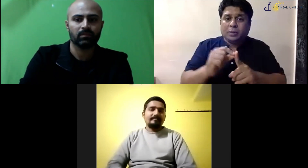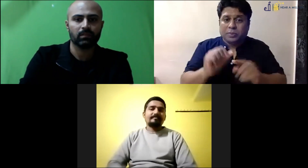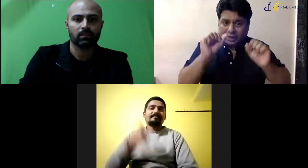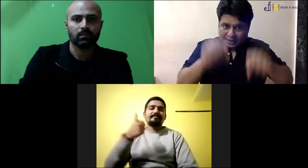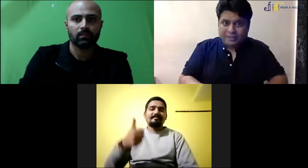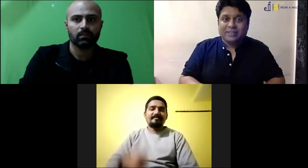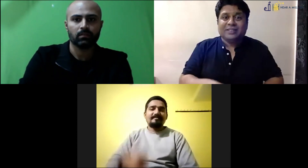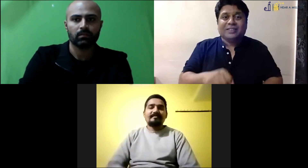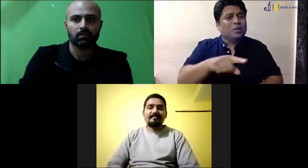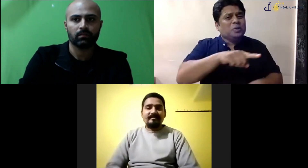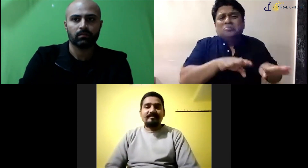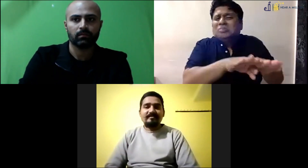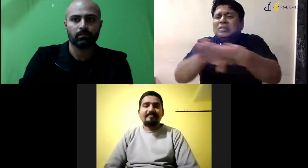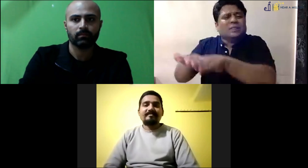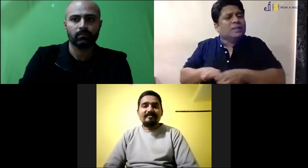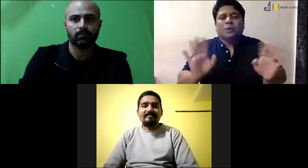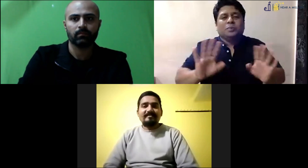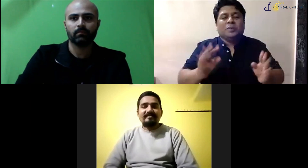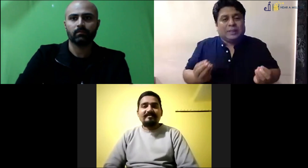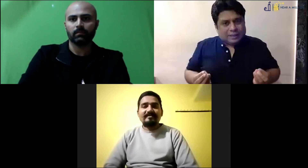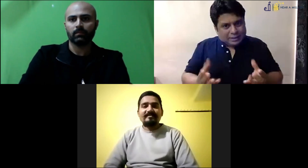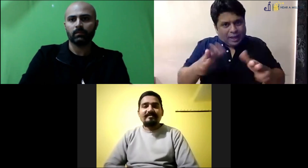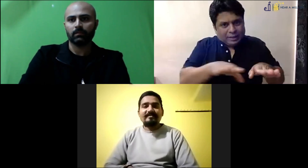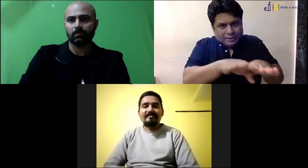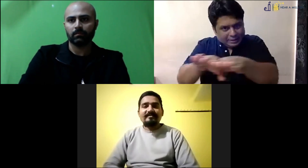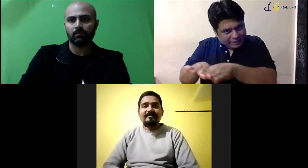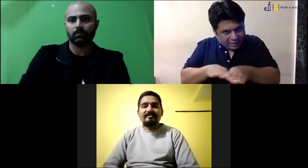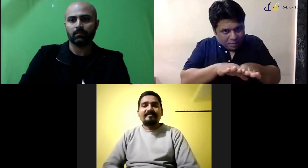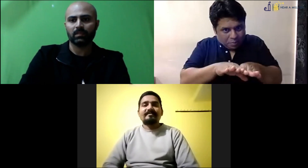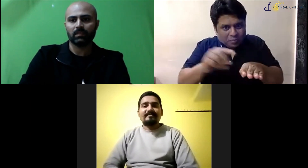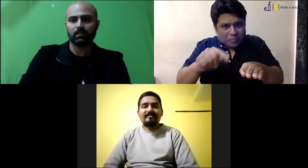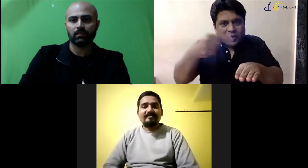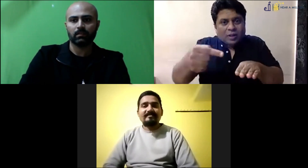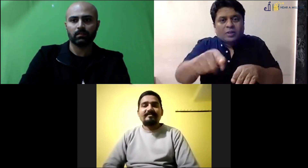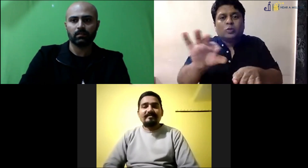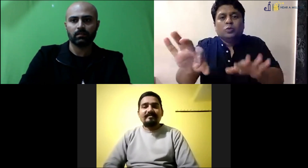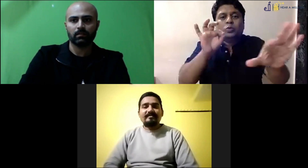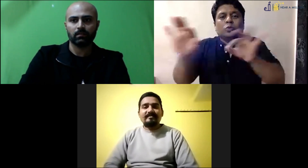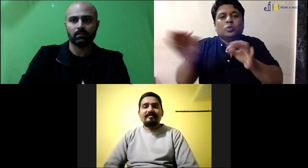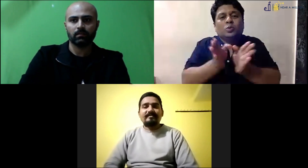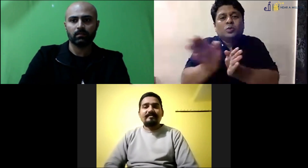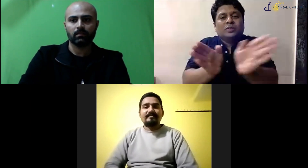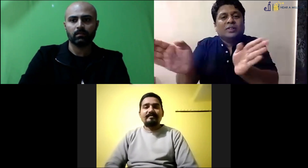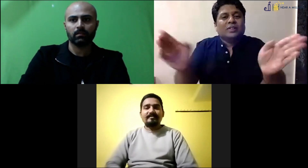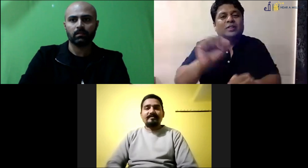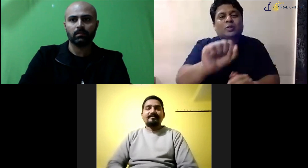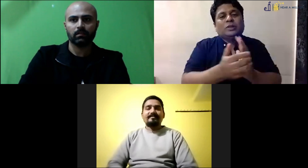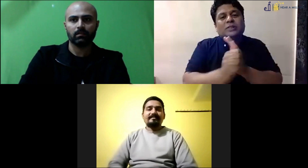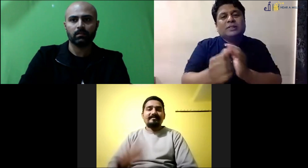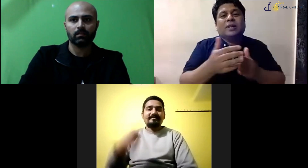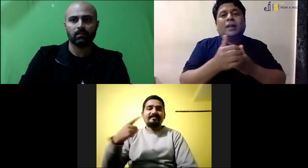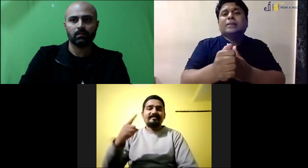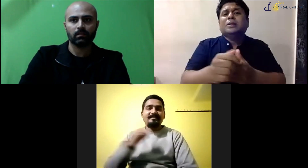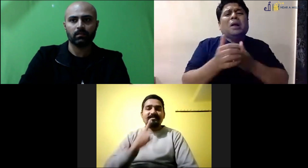be a part of it. Yes, legal structure is also taught there. It's not the same. It's not the next step is basically